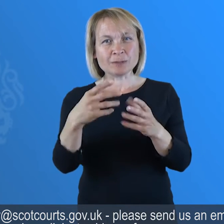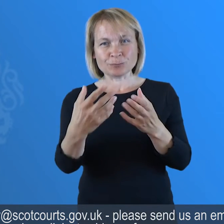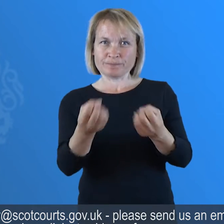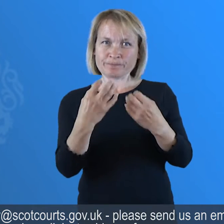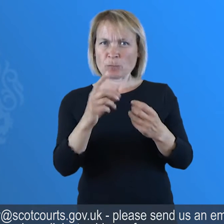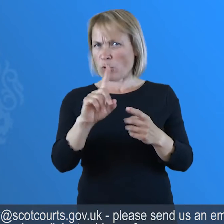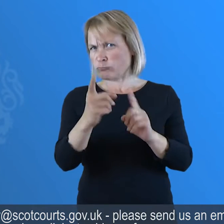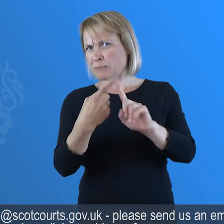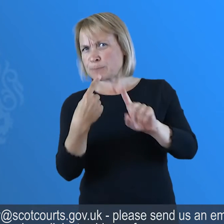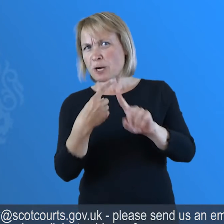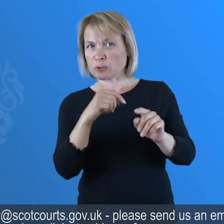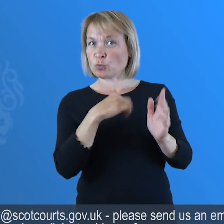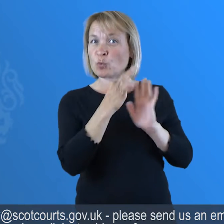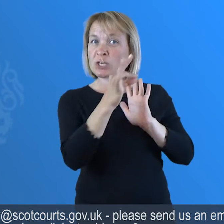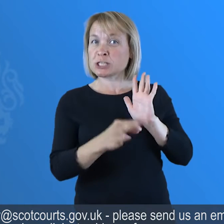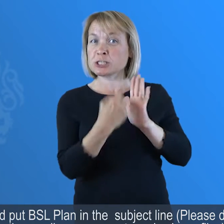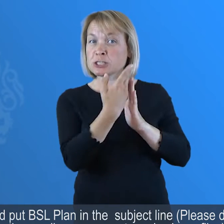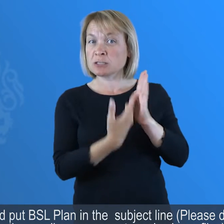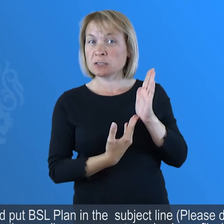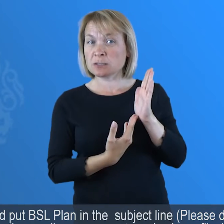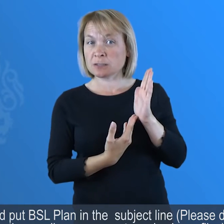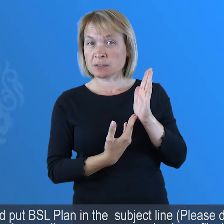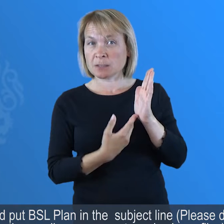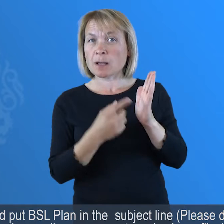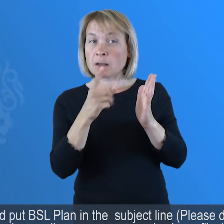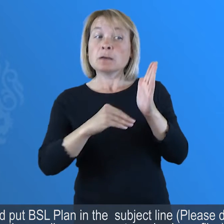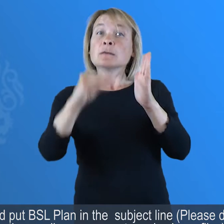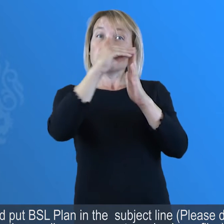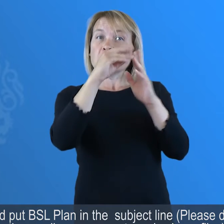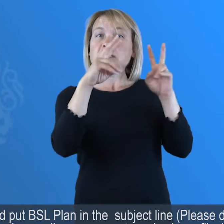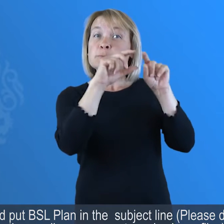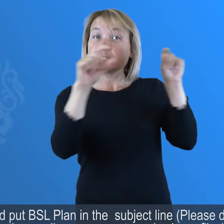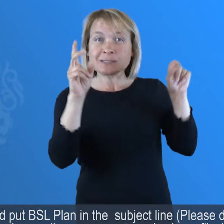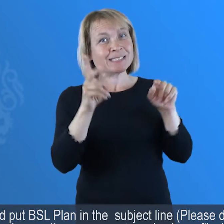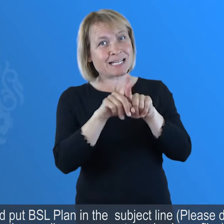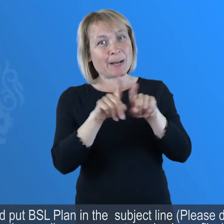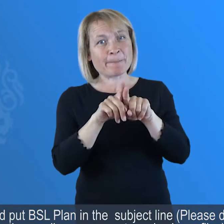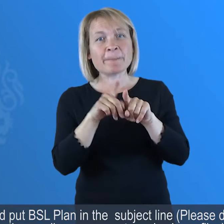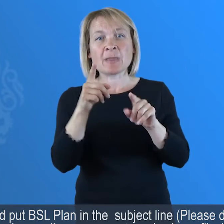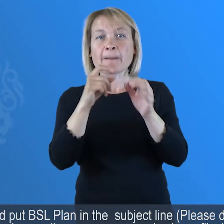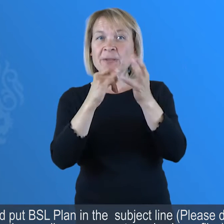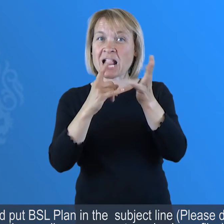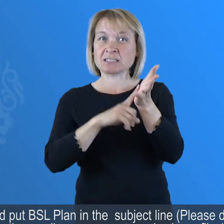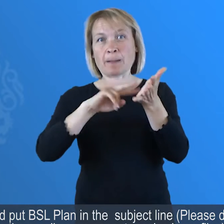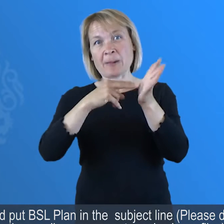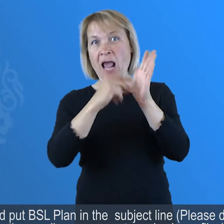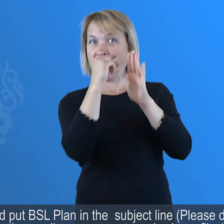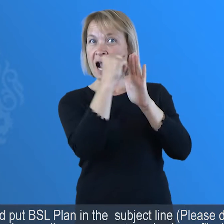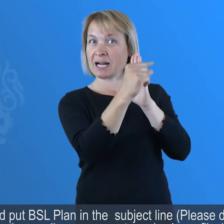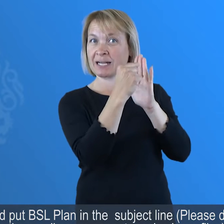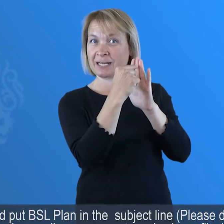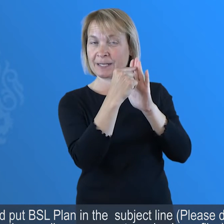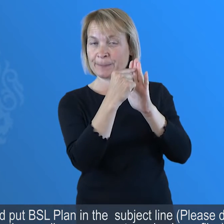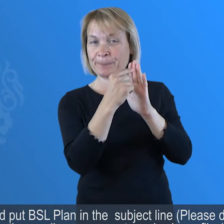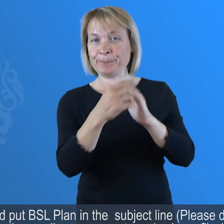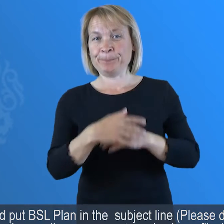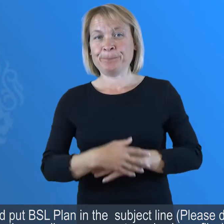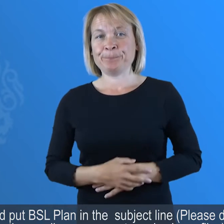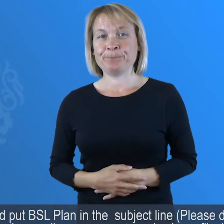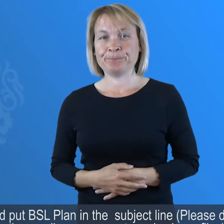put BSL plan in the subject line. Please do not attach videos to the email as we cannot receive large files.